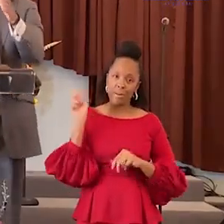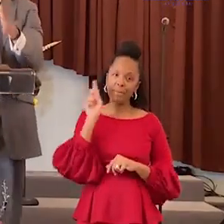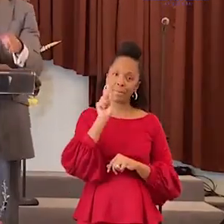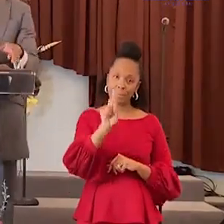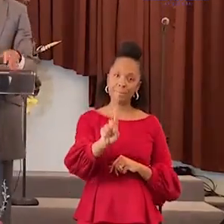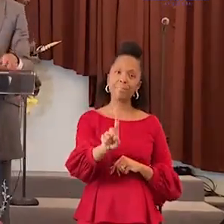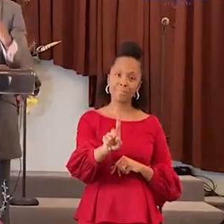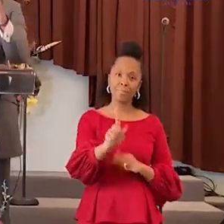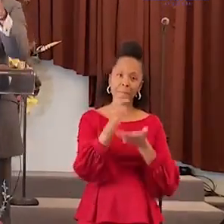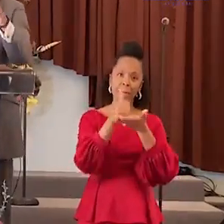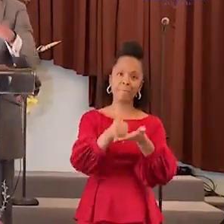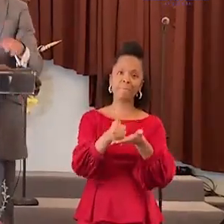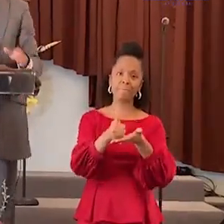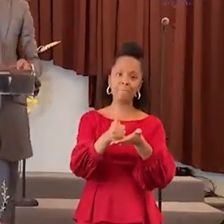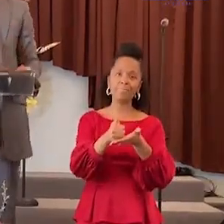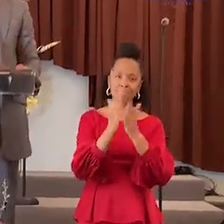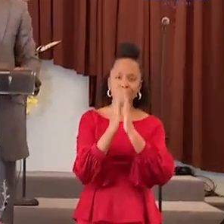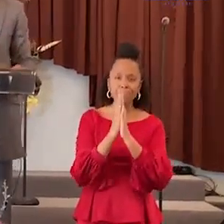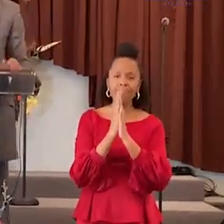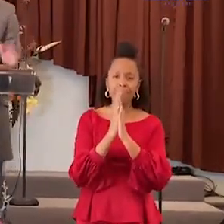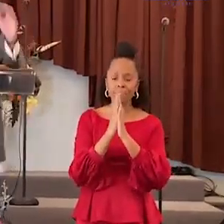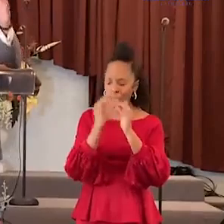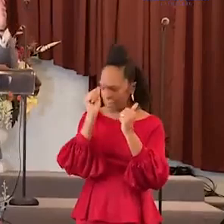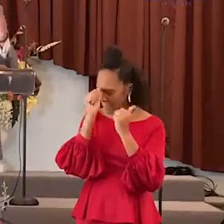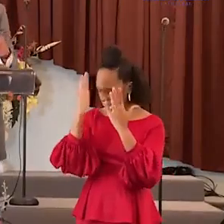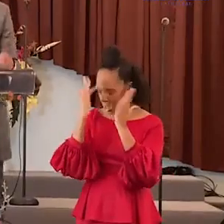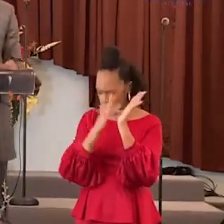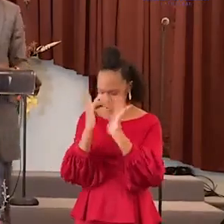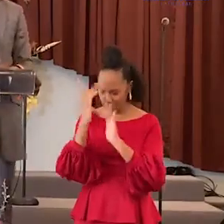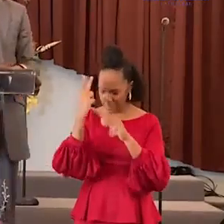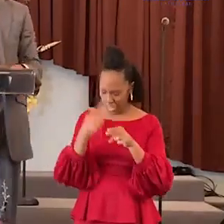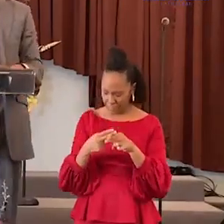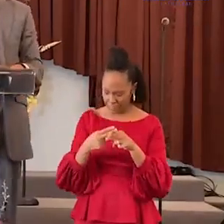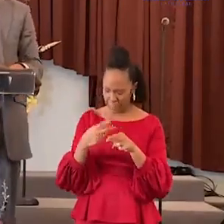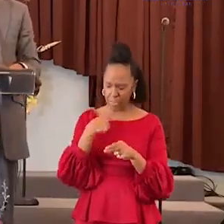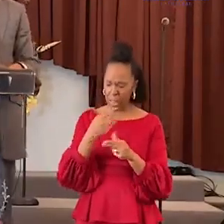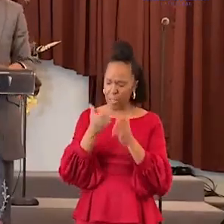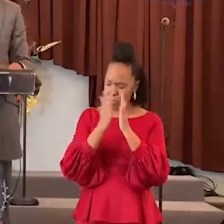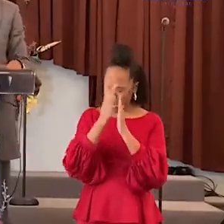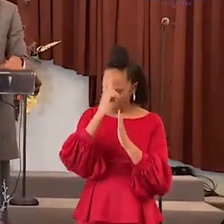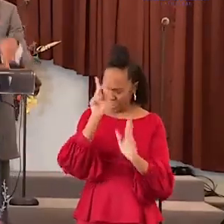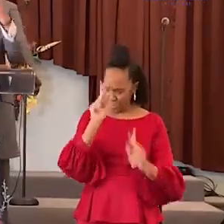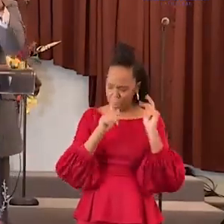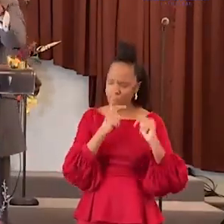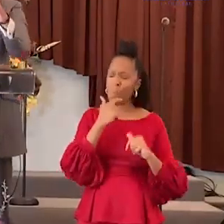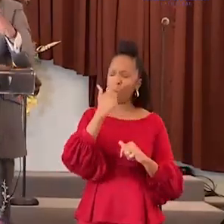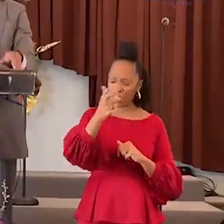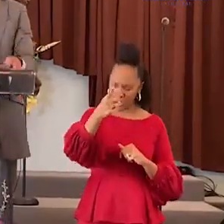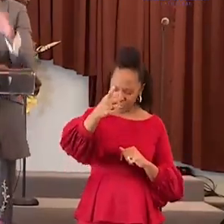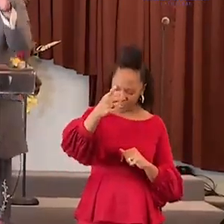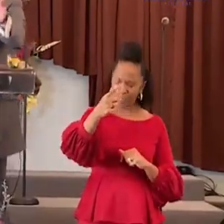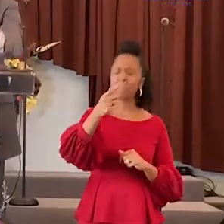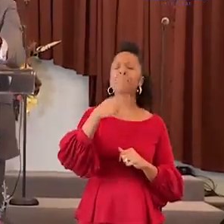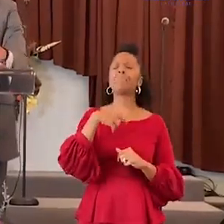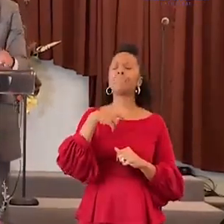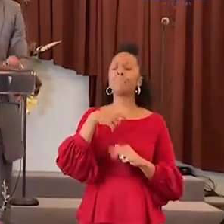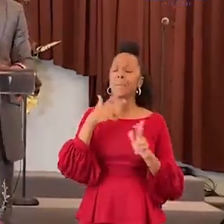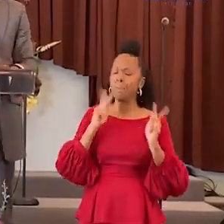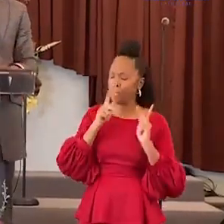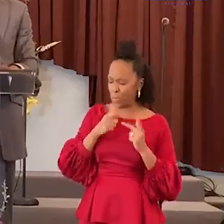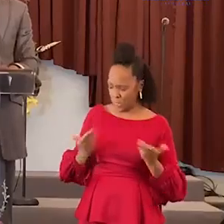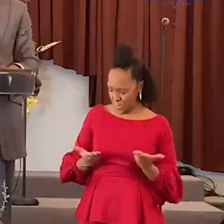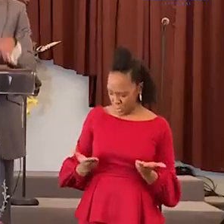in Jesus' name, we pray for those that are watching over here right now. Father, I breathe life into them. I speak life